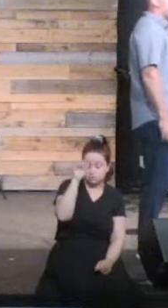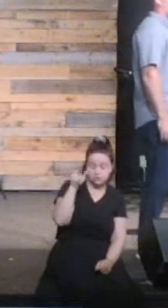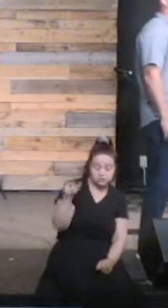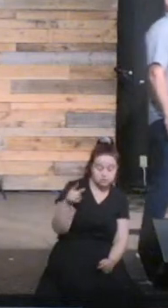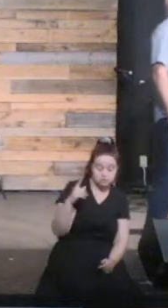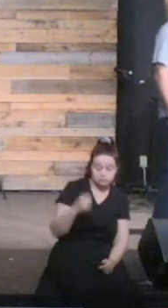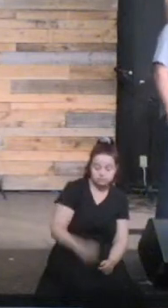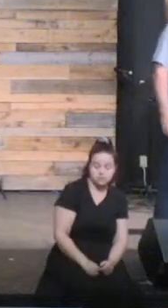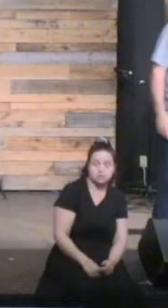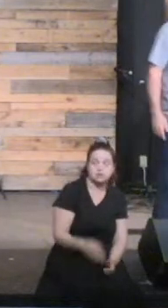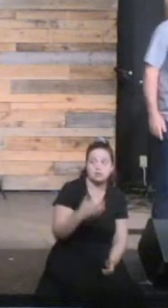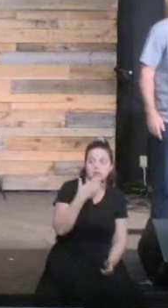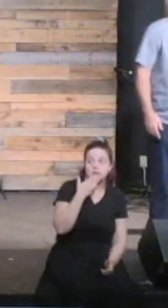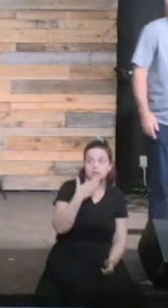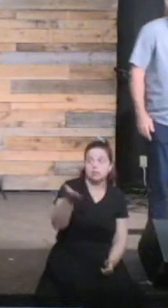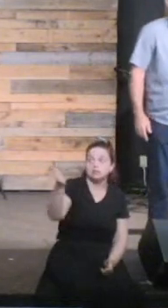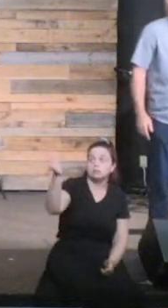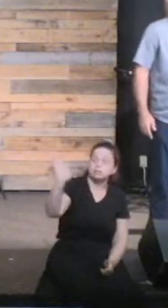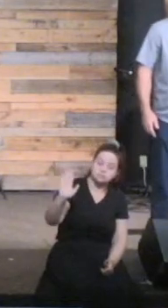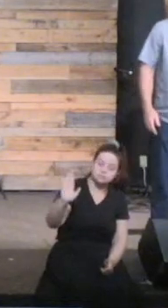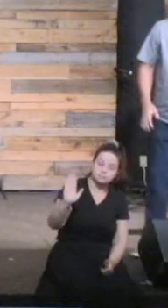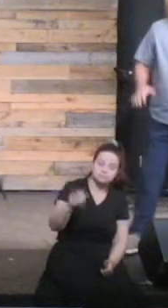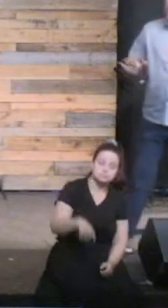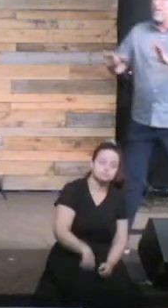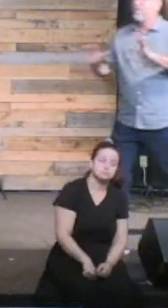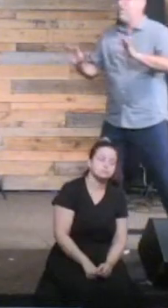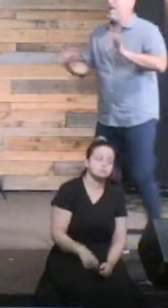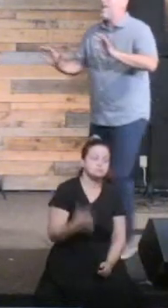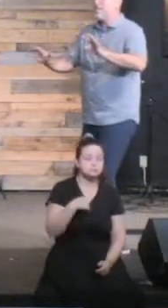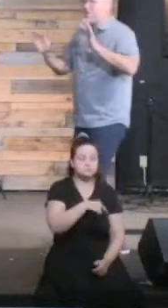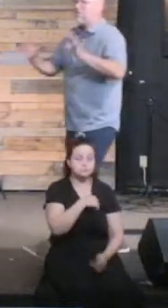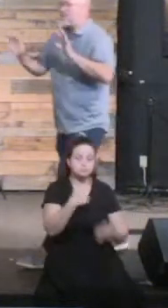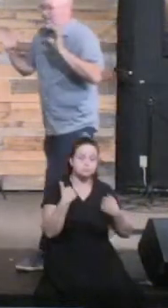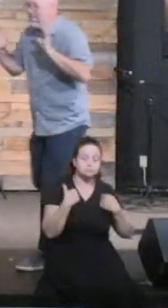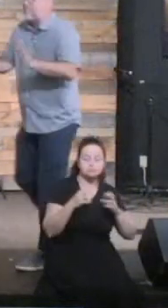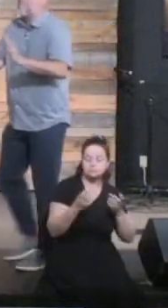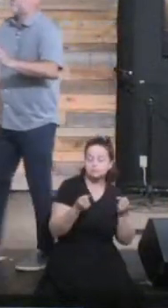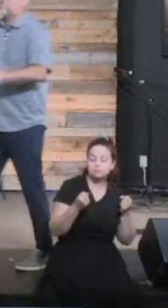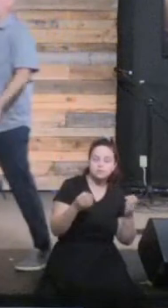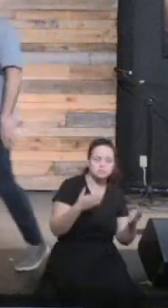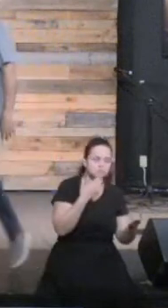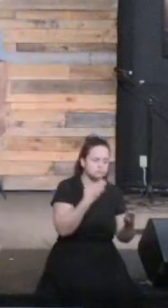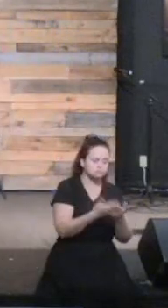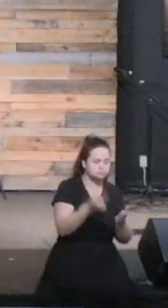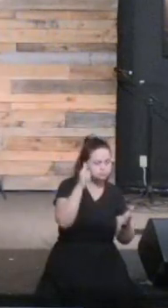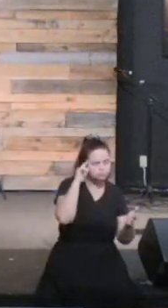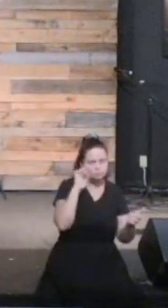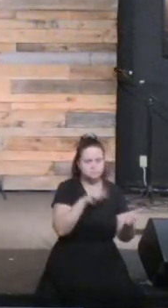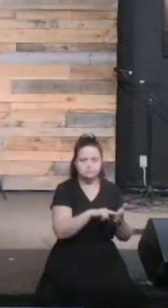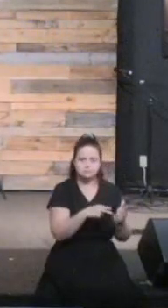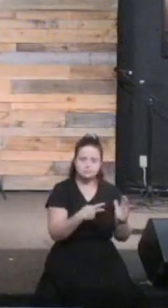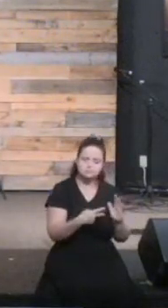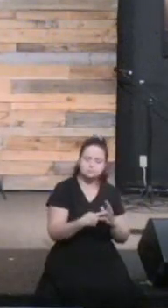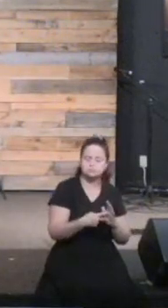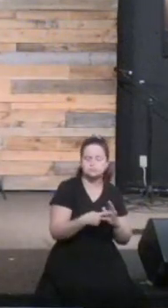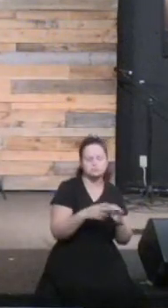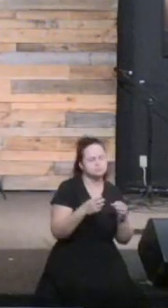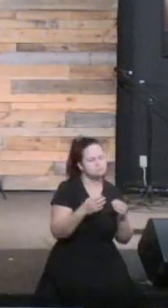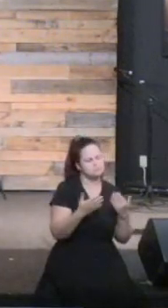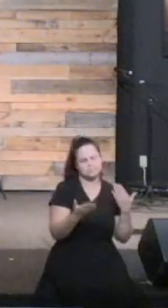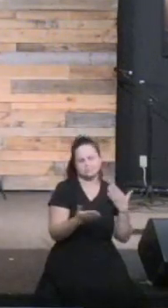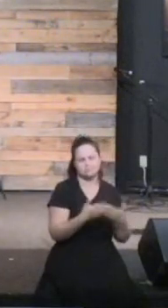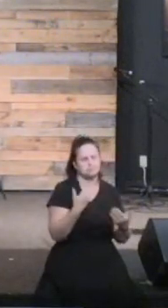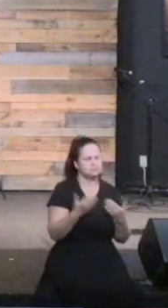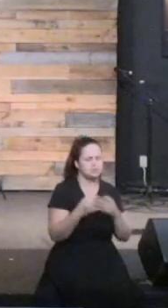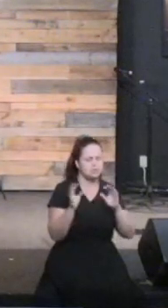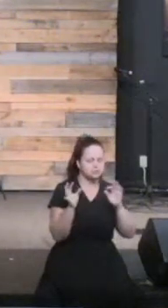praise be to Jesus we have a lot of good intentions but it's so easy to